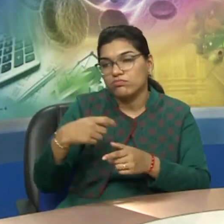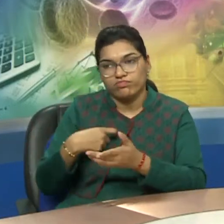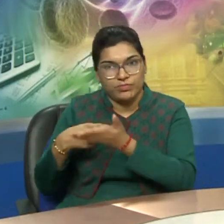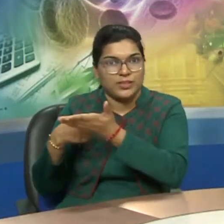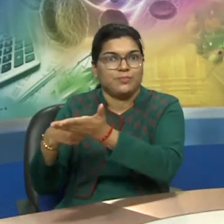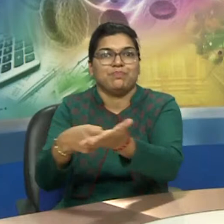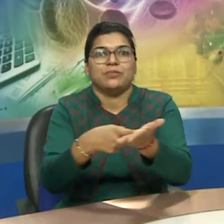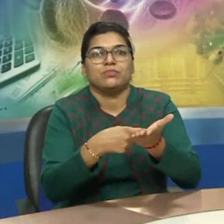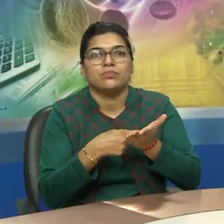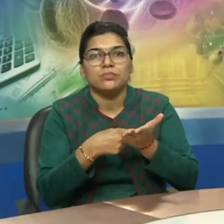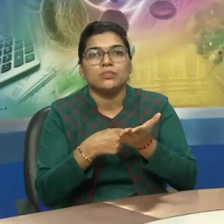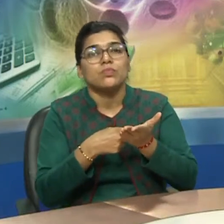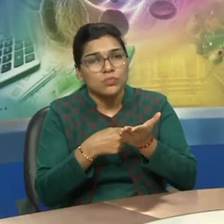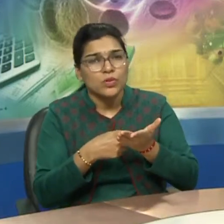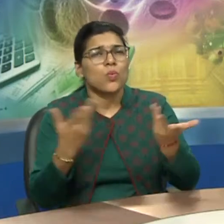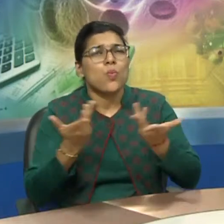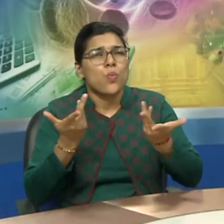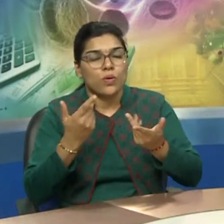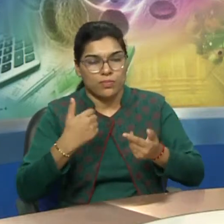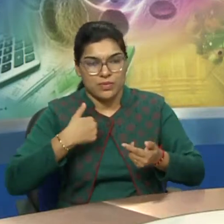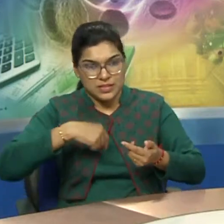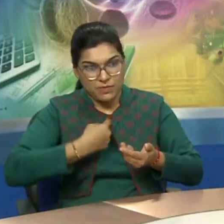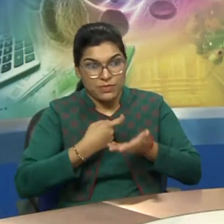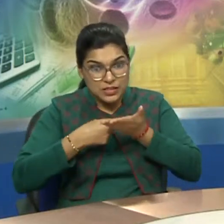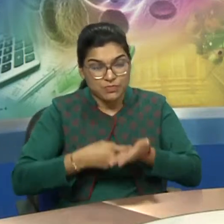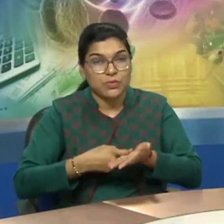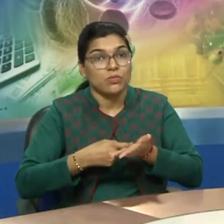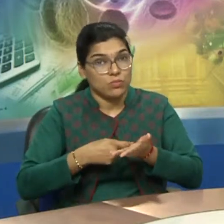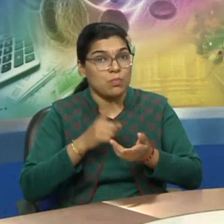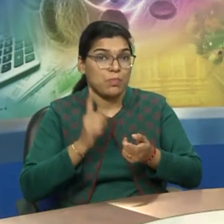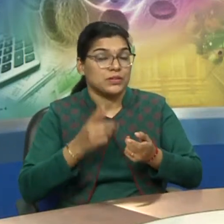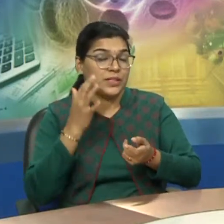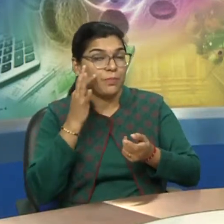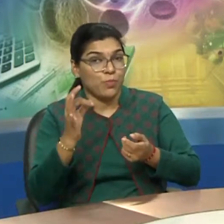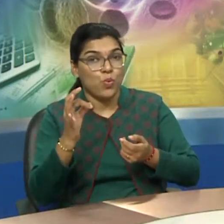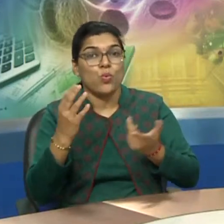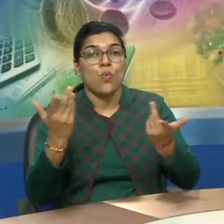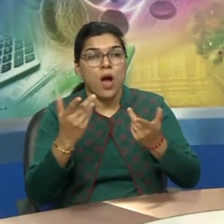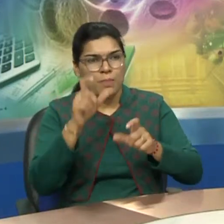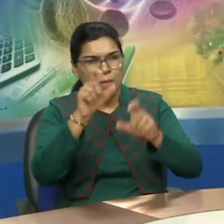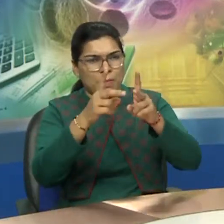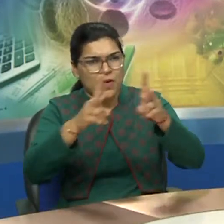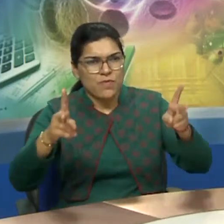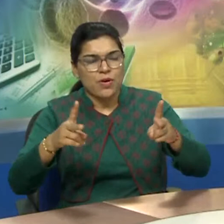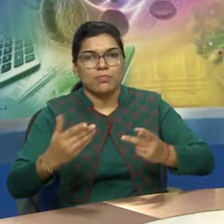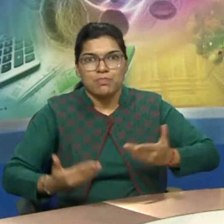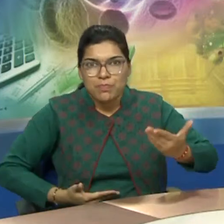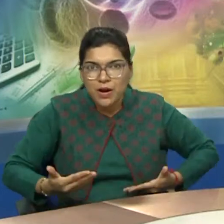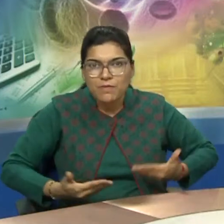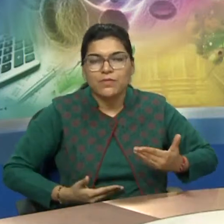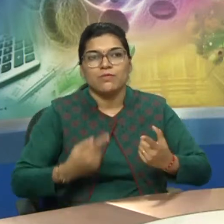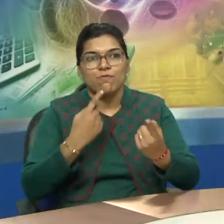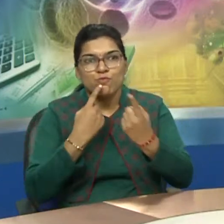point explains that we should respect everyone and also self.